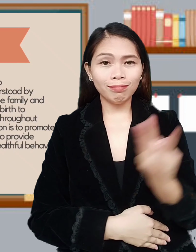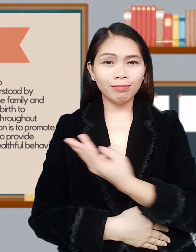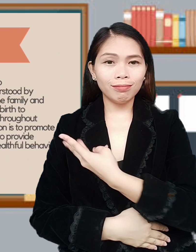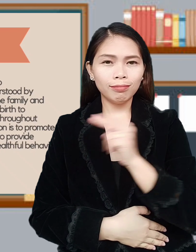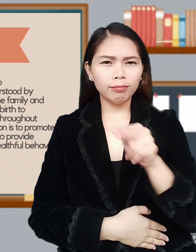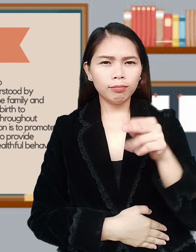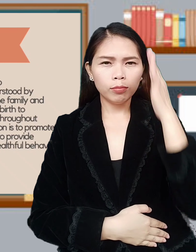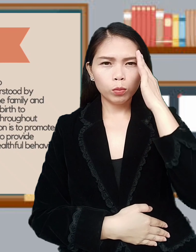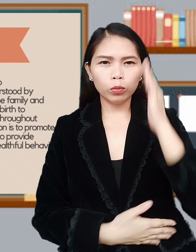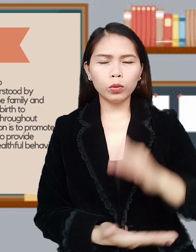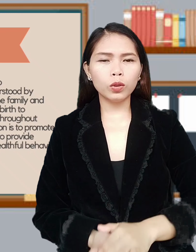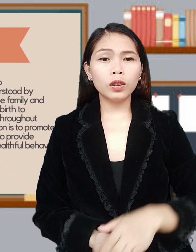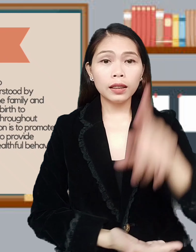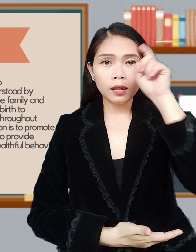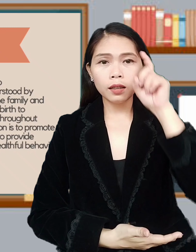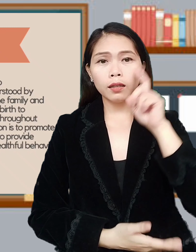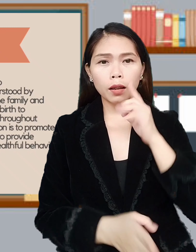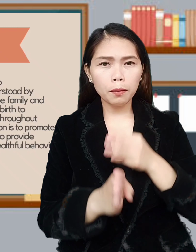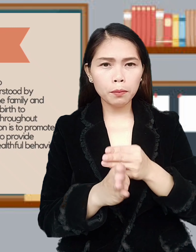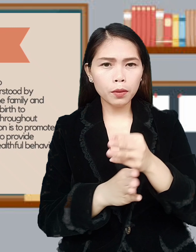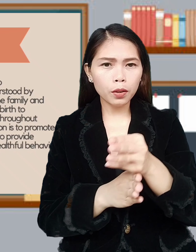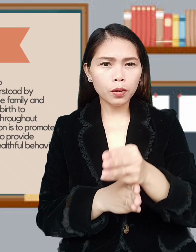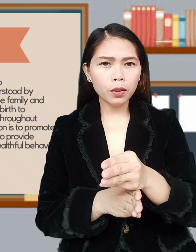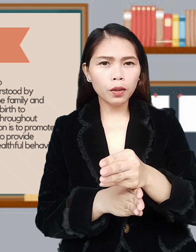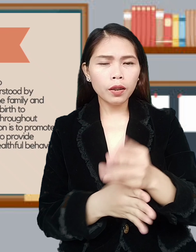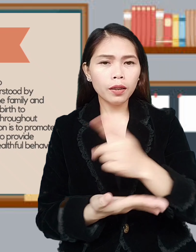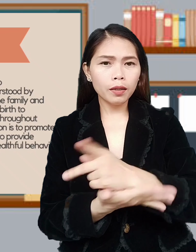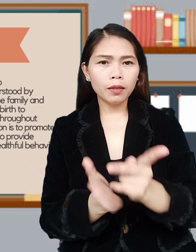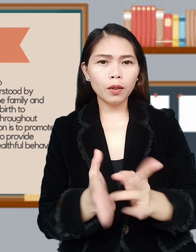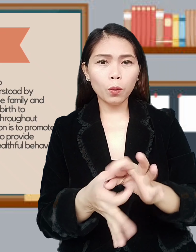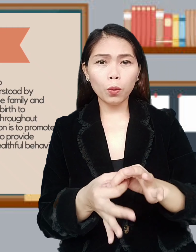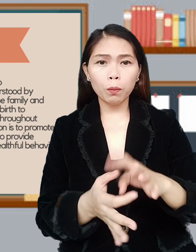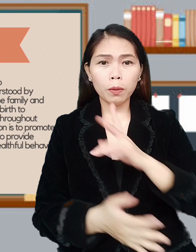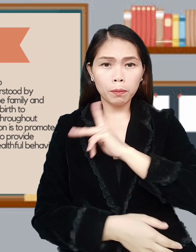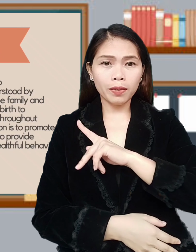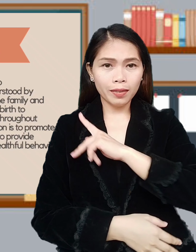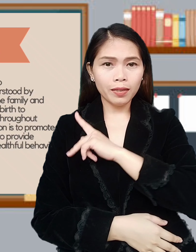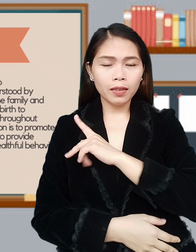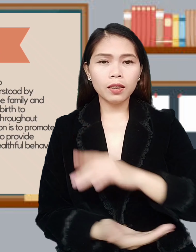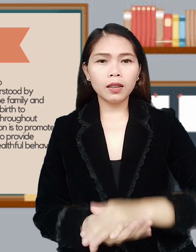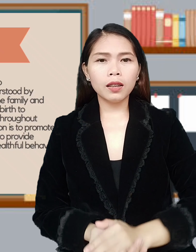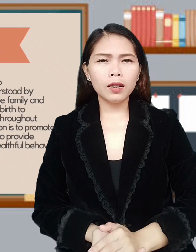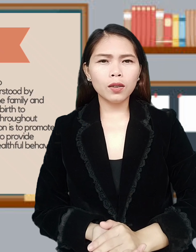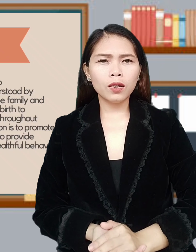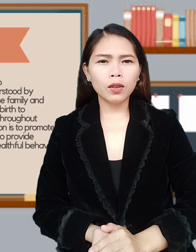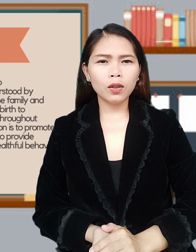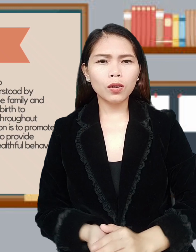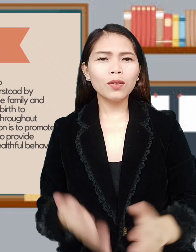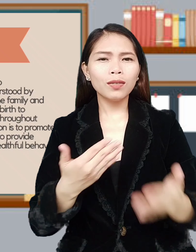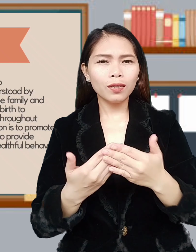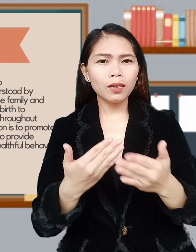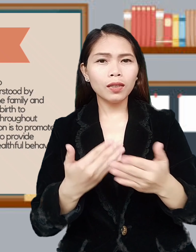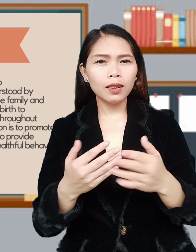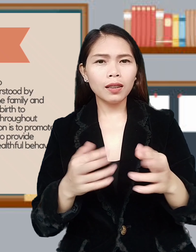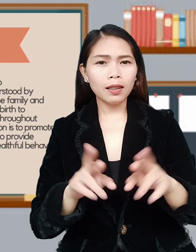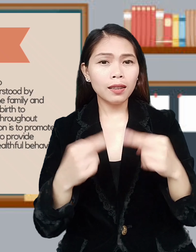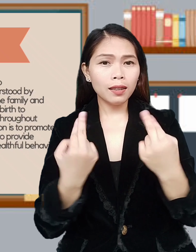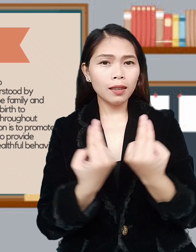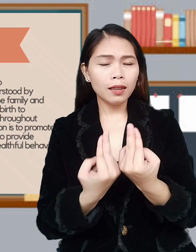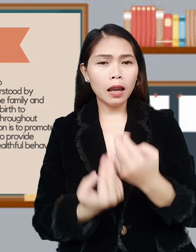What do we need to know? Sex is a major aspect of personality. It is